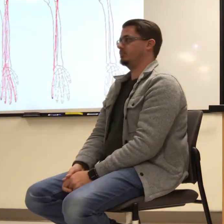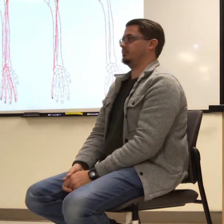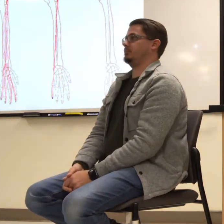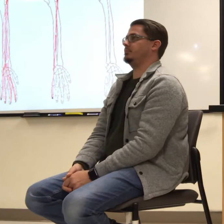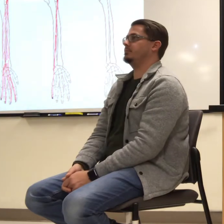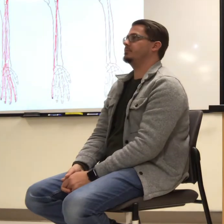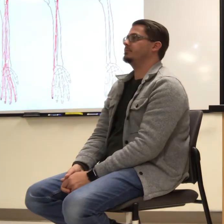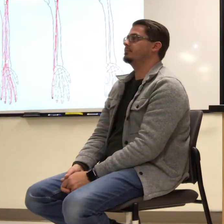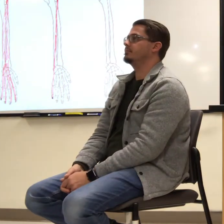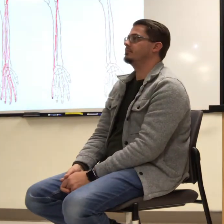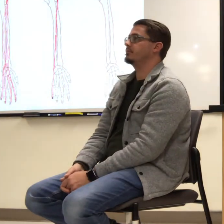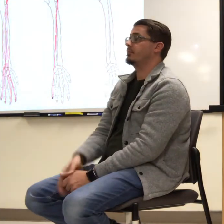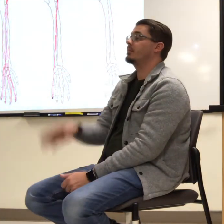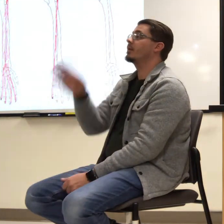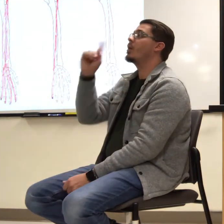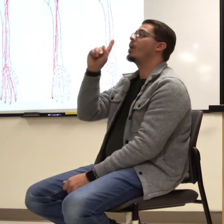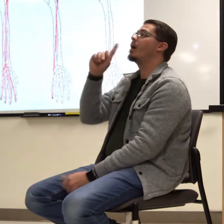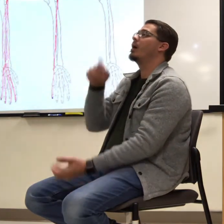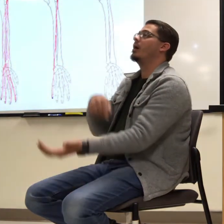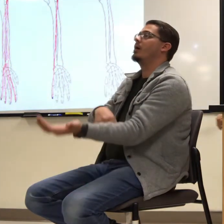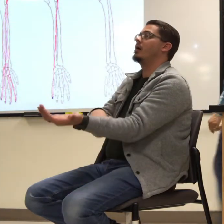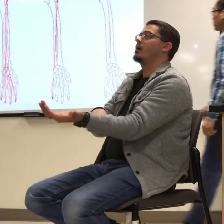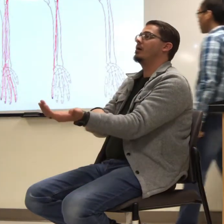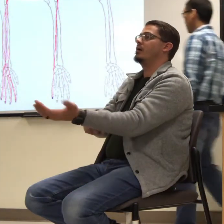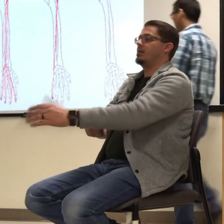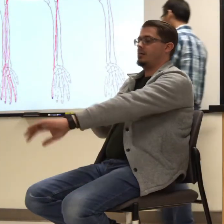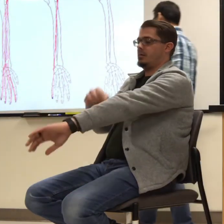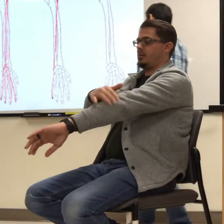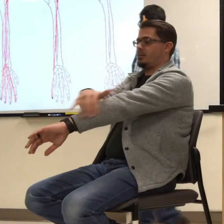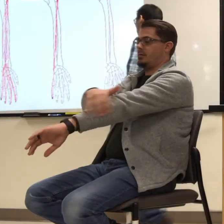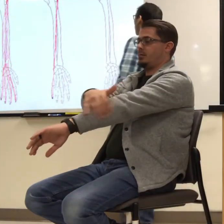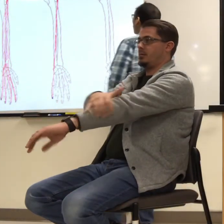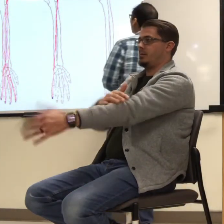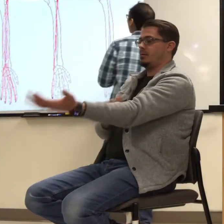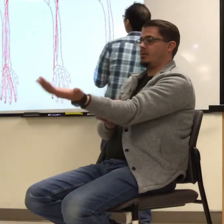So look for it on the ulnar side. It'll originate